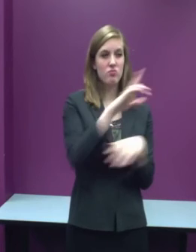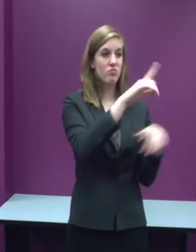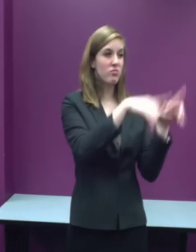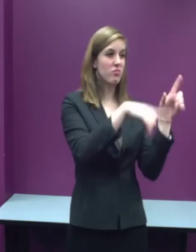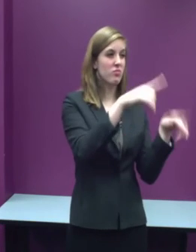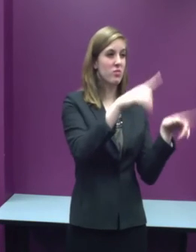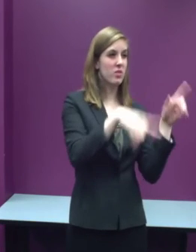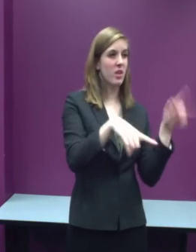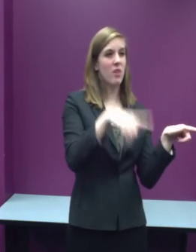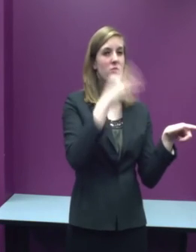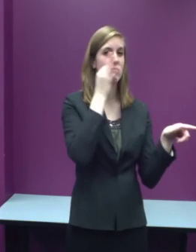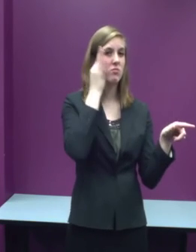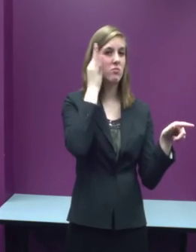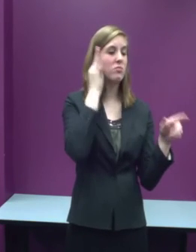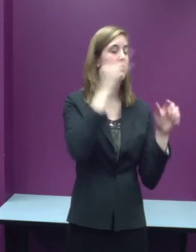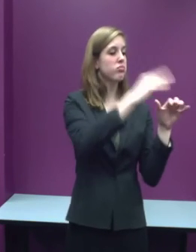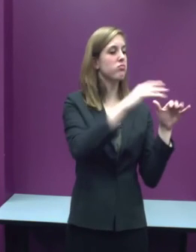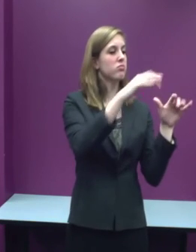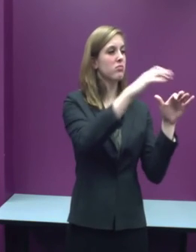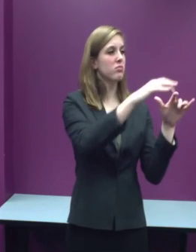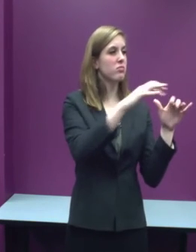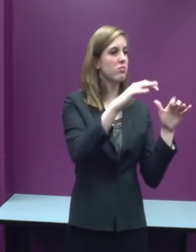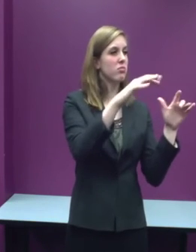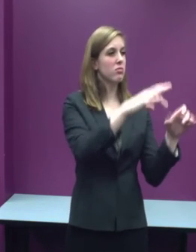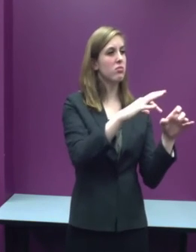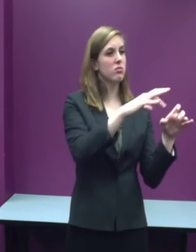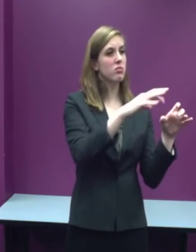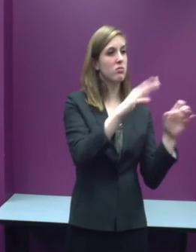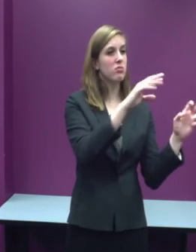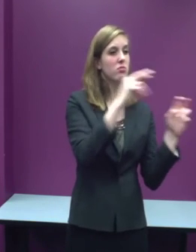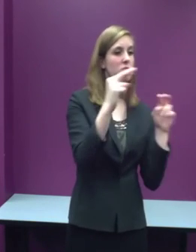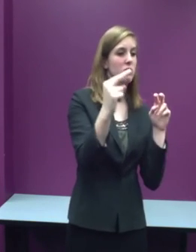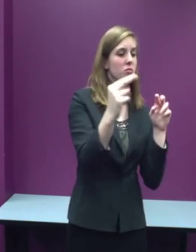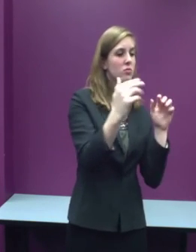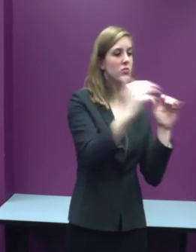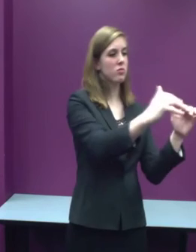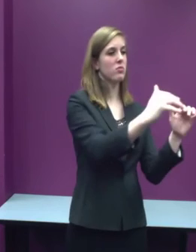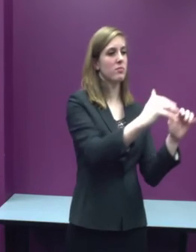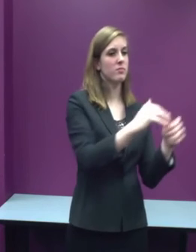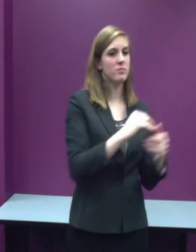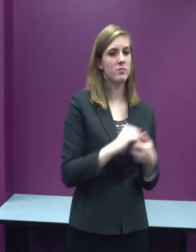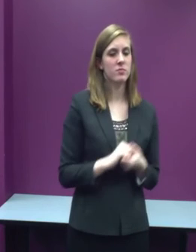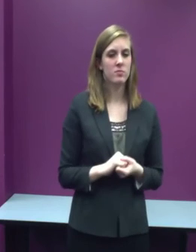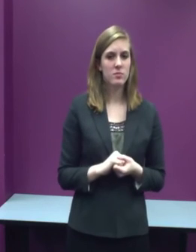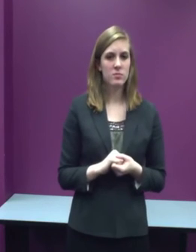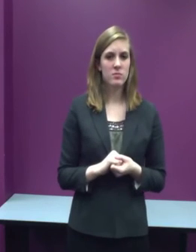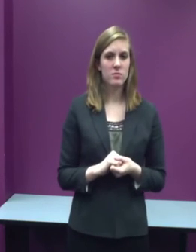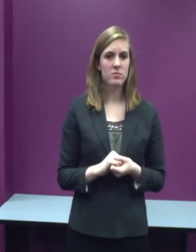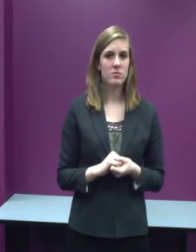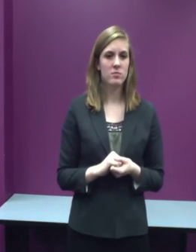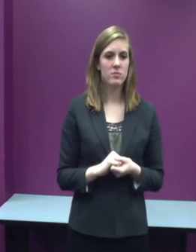There was one all-consuming thing on their minds. This great Pacific Ocean, which we have been so